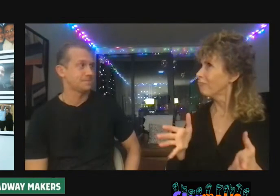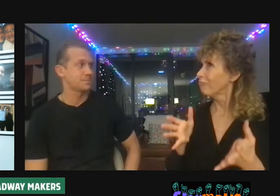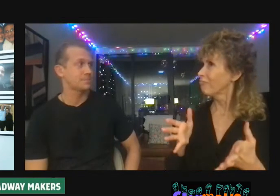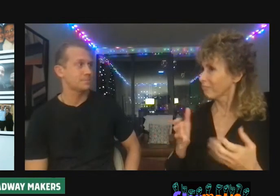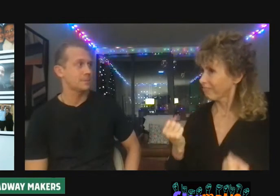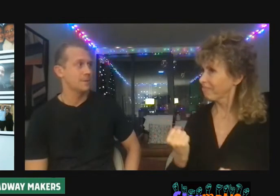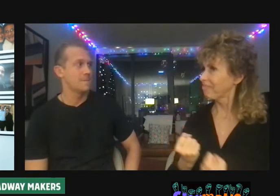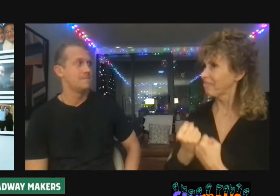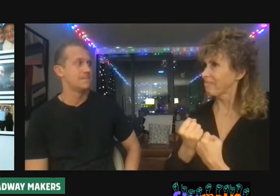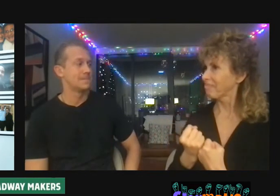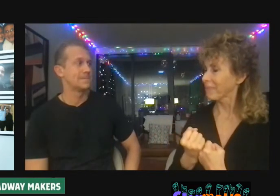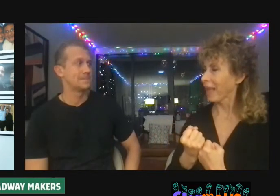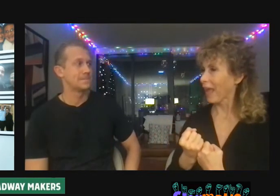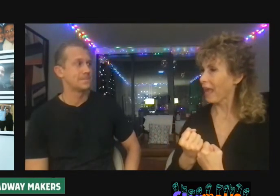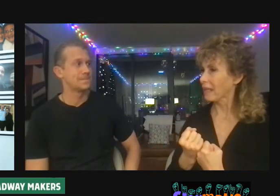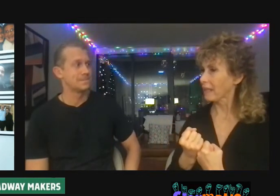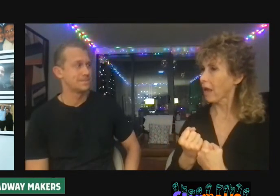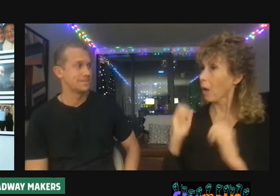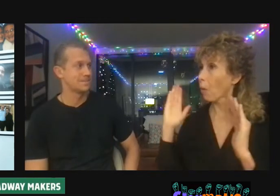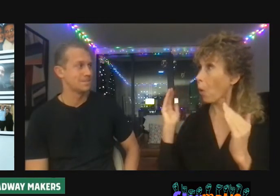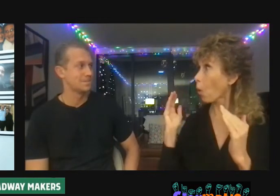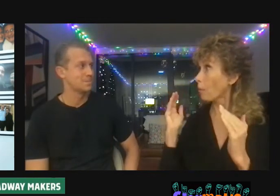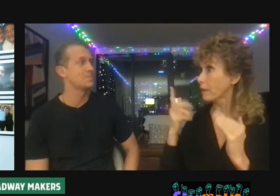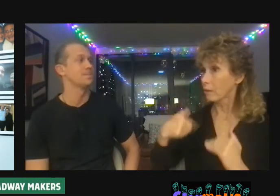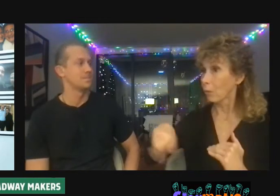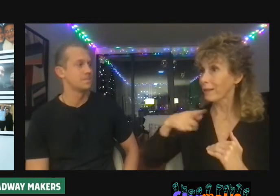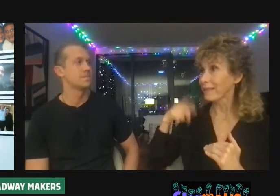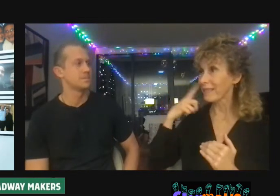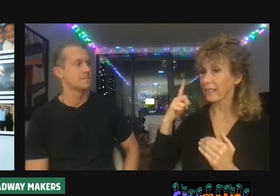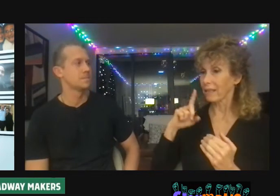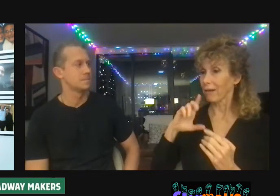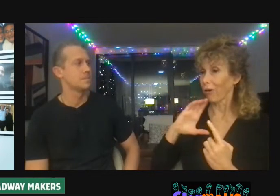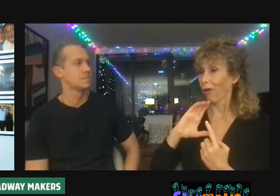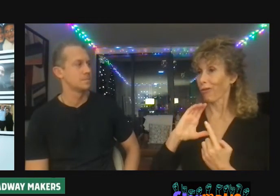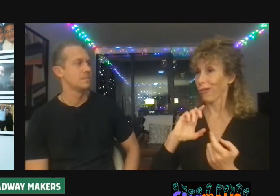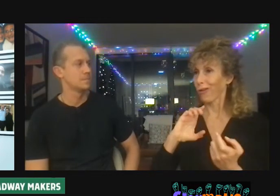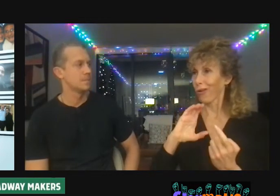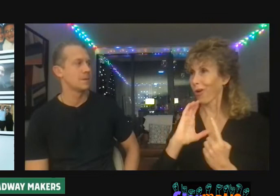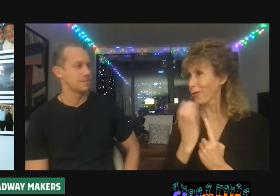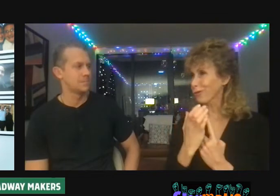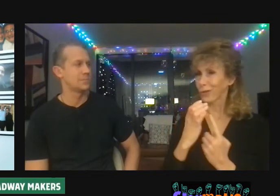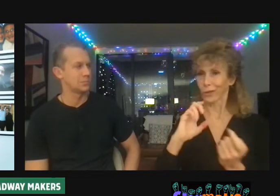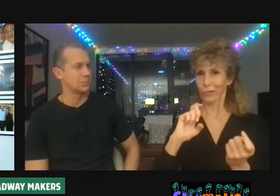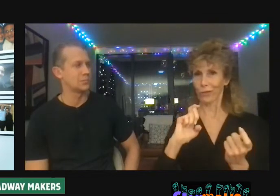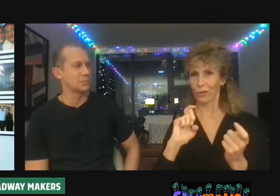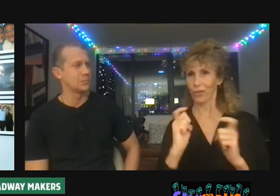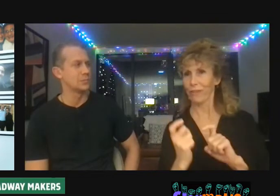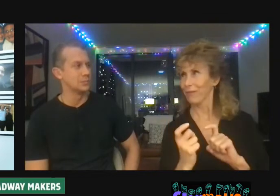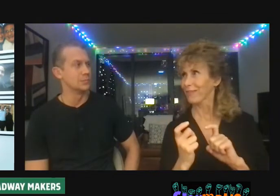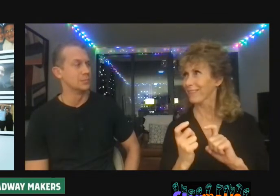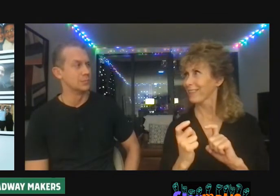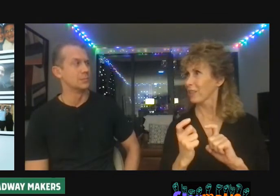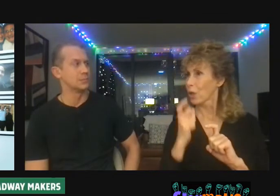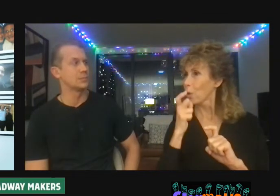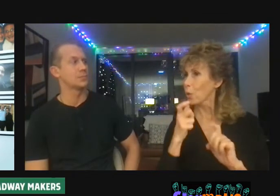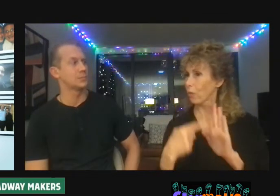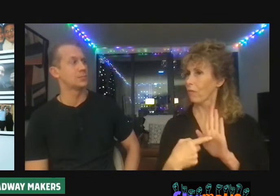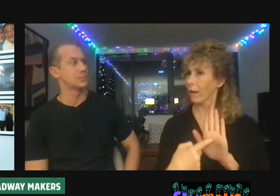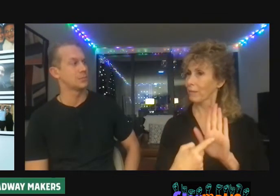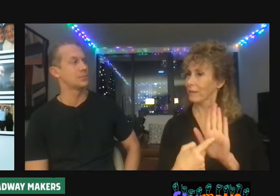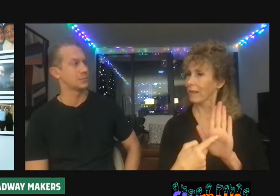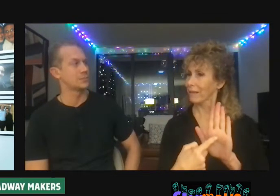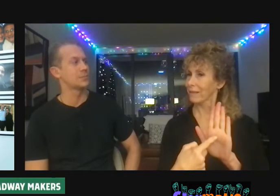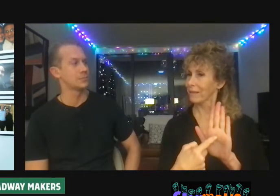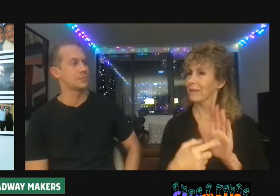And I'm hoping we're kind of seeing a cultural shift in who gets to represent these